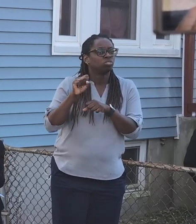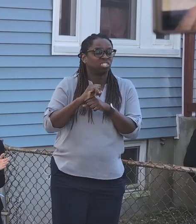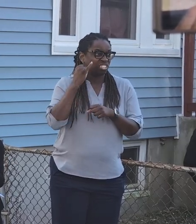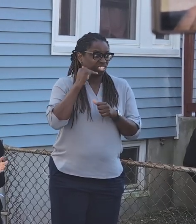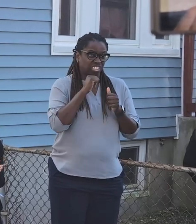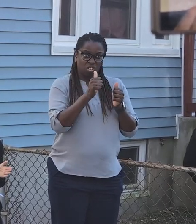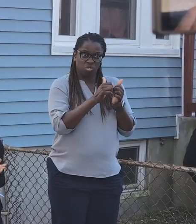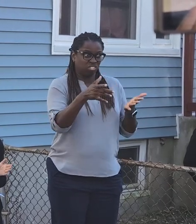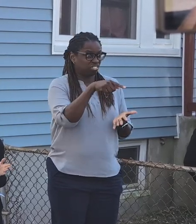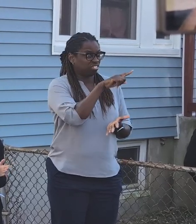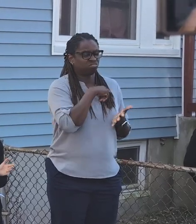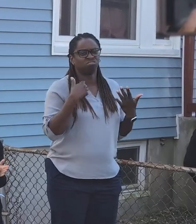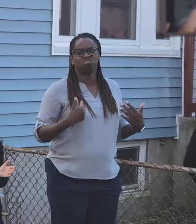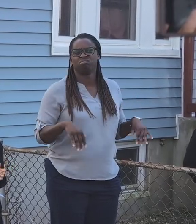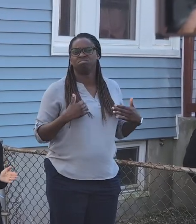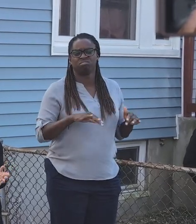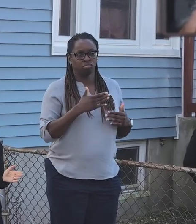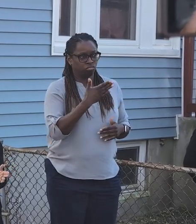organizers